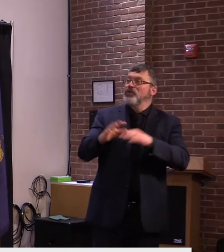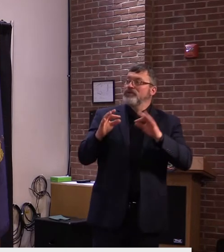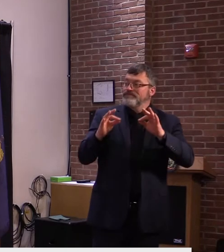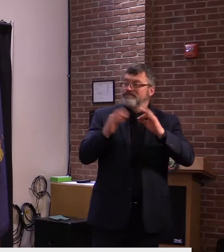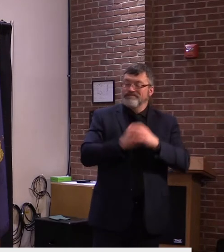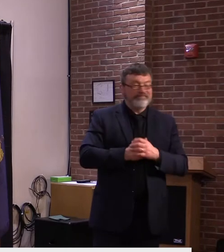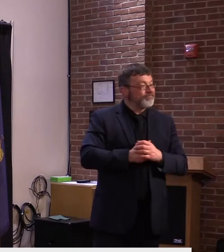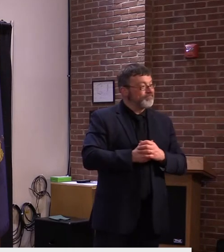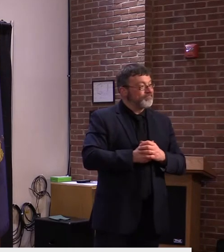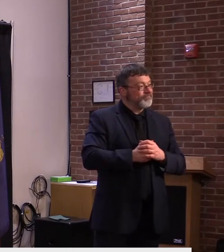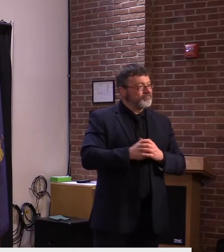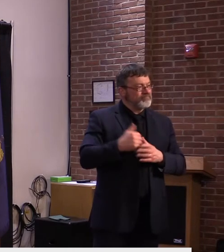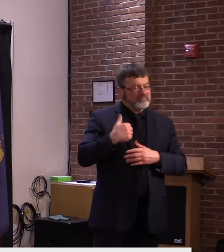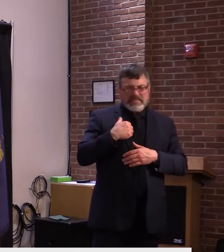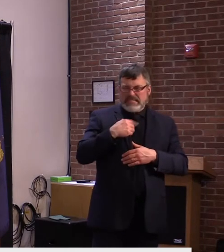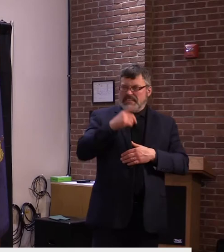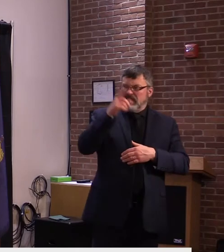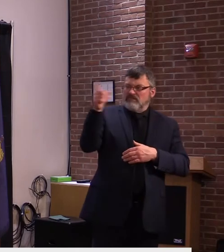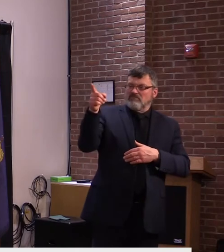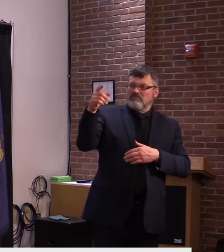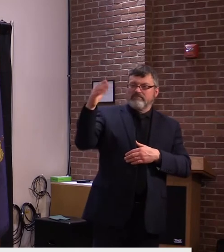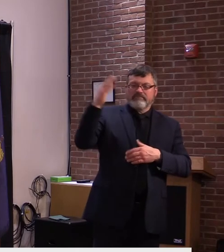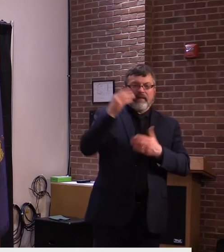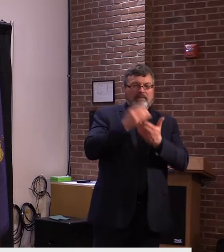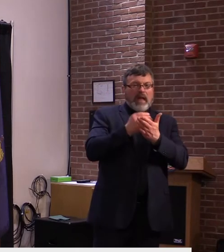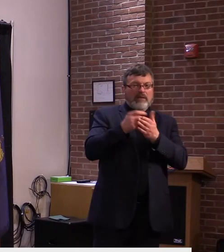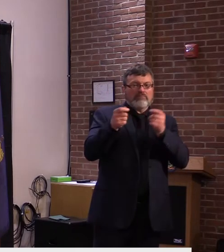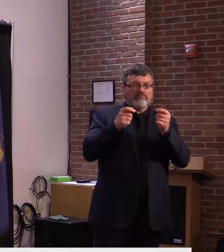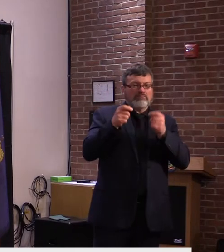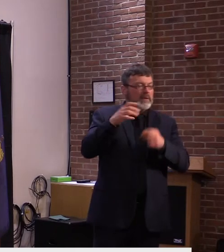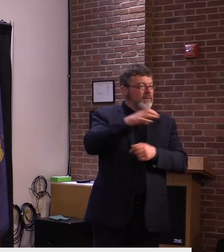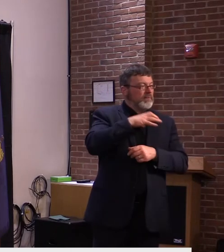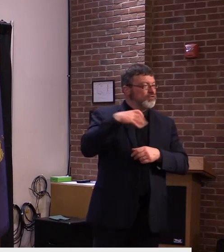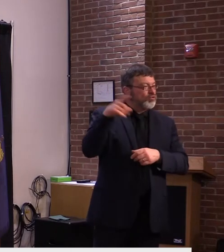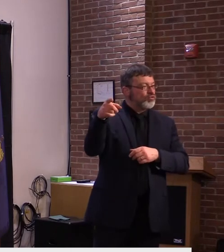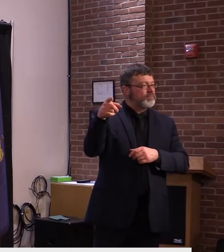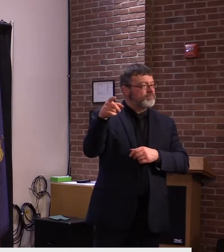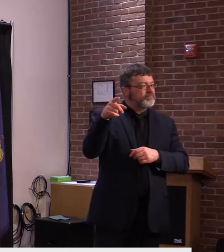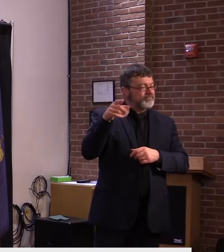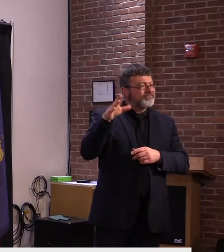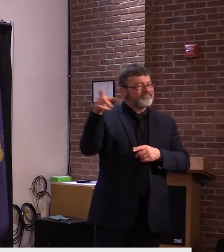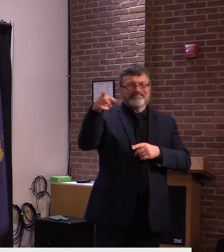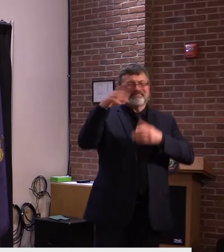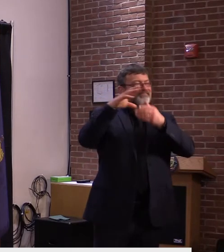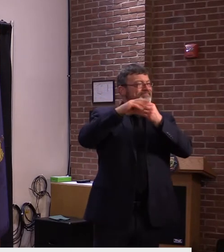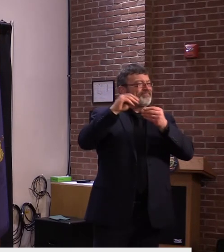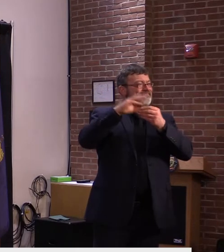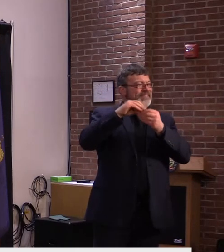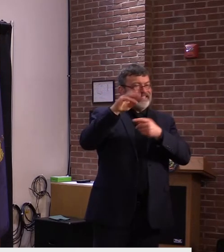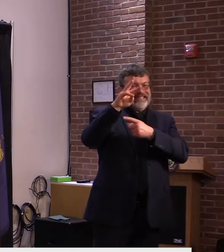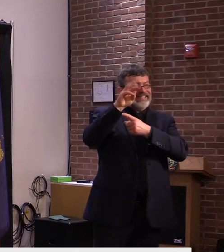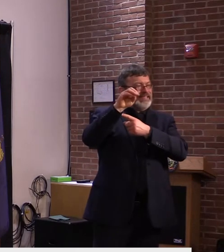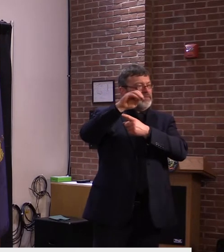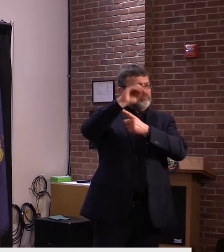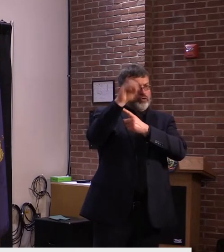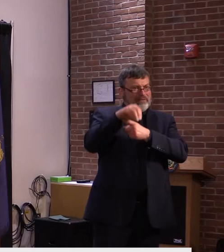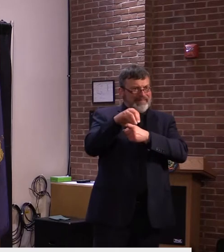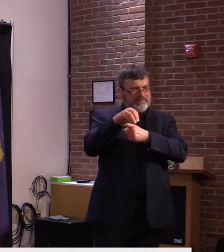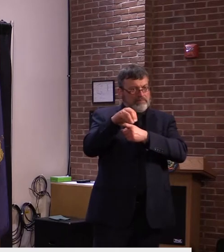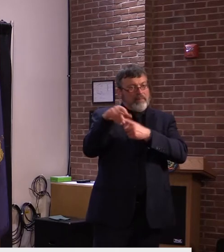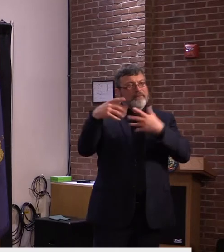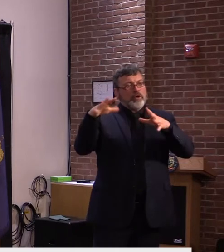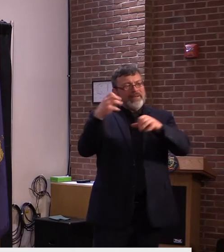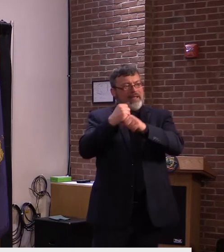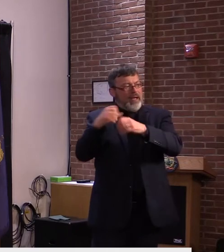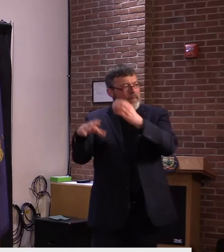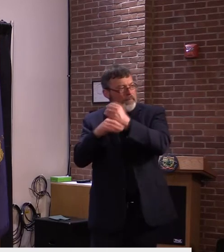Commissioner Pichak. During your presentation, you said that 60% of those who are boosted did not have